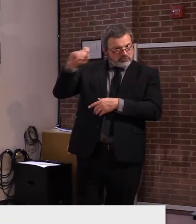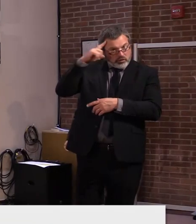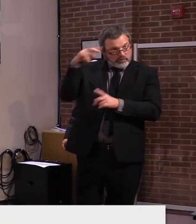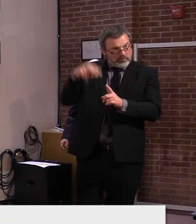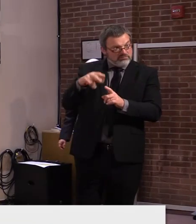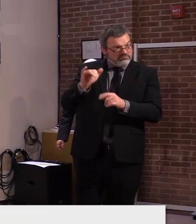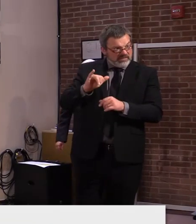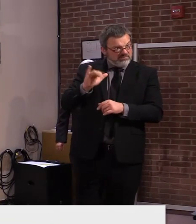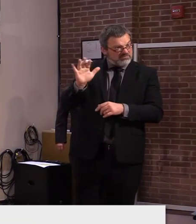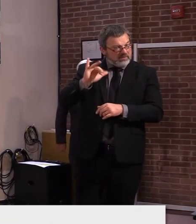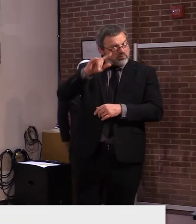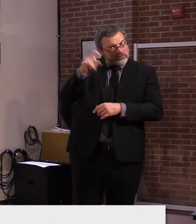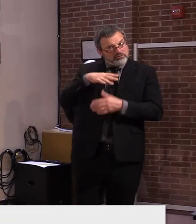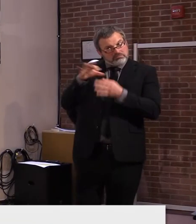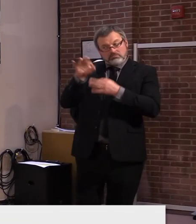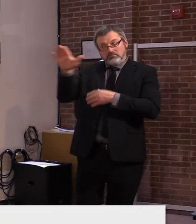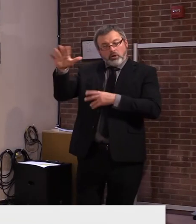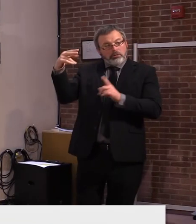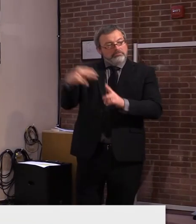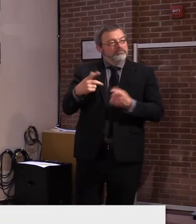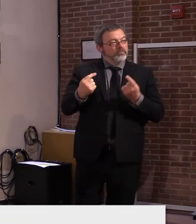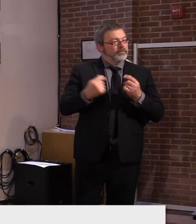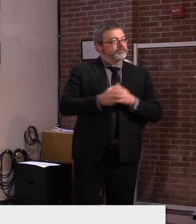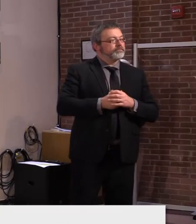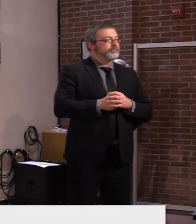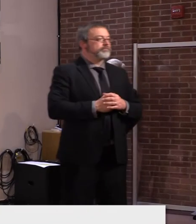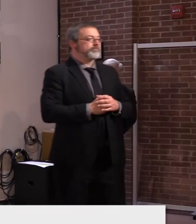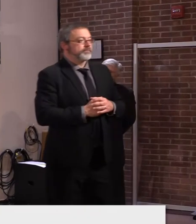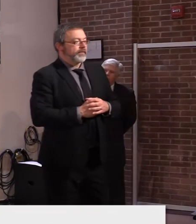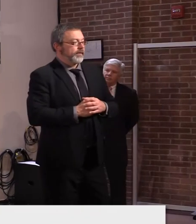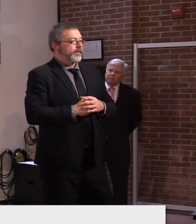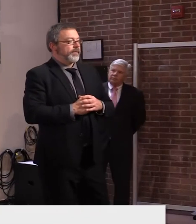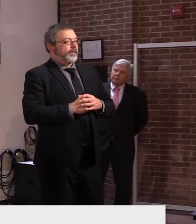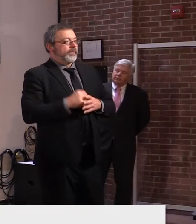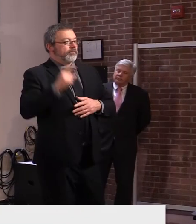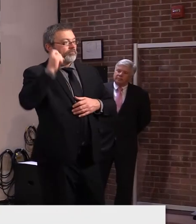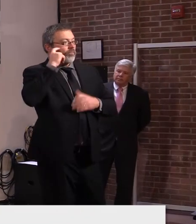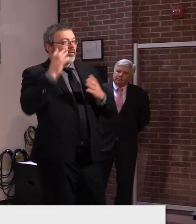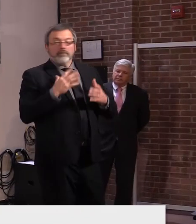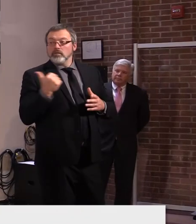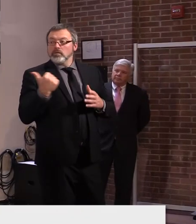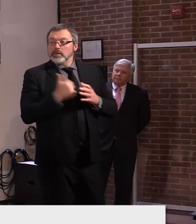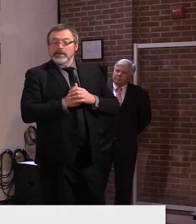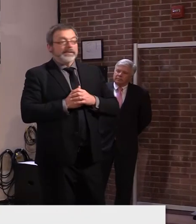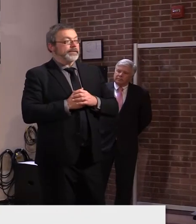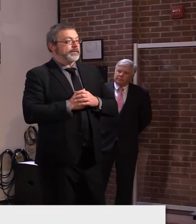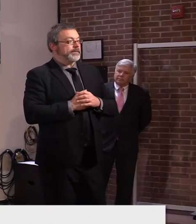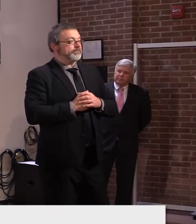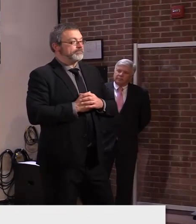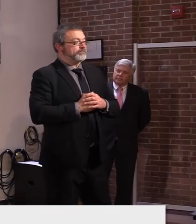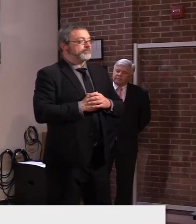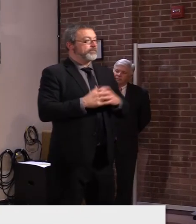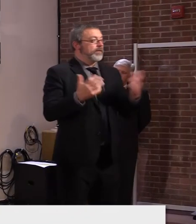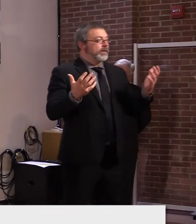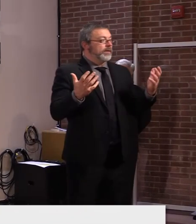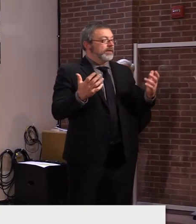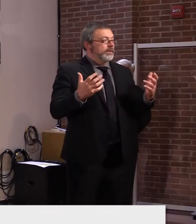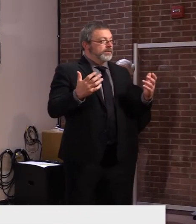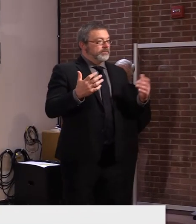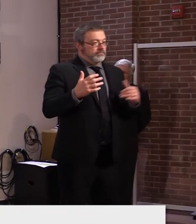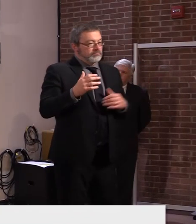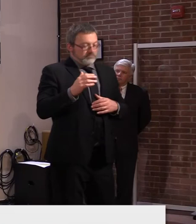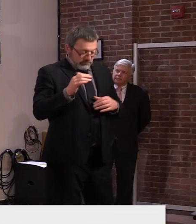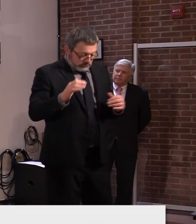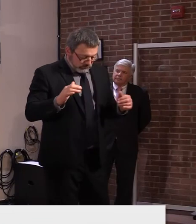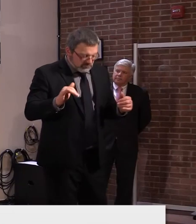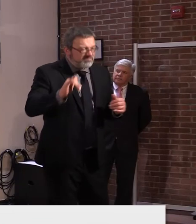be overseen by a government organization or you know, whether they're adequate by the VPA. Yeah,